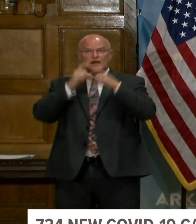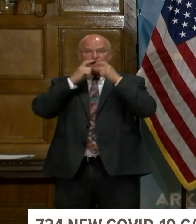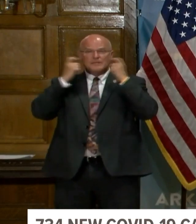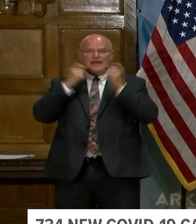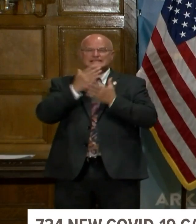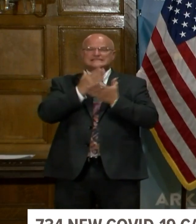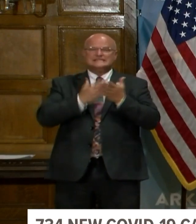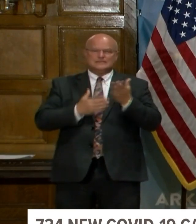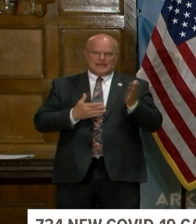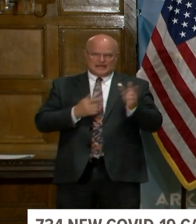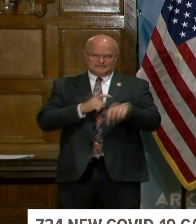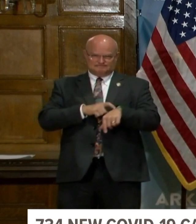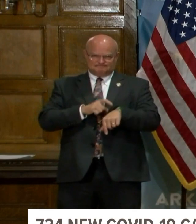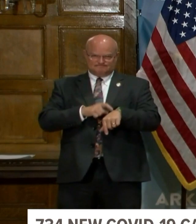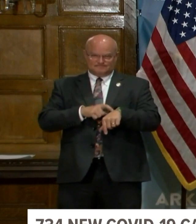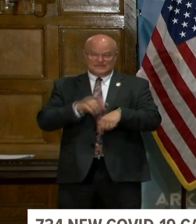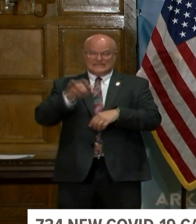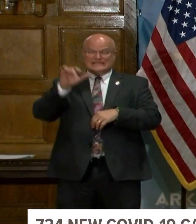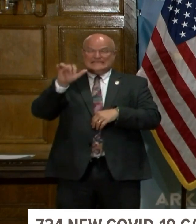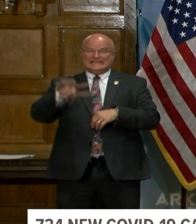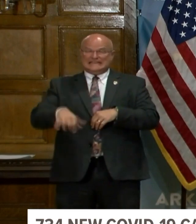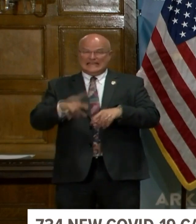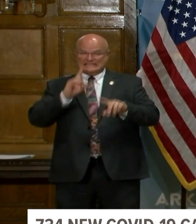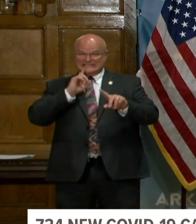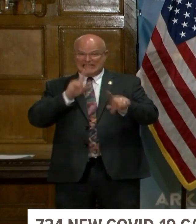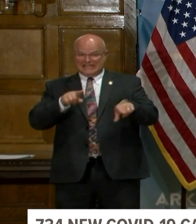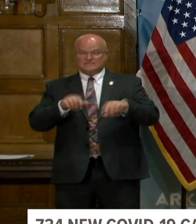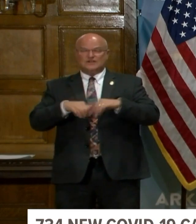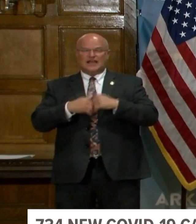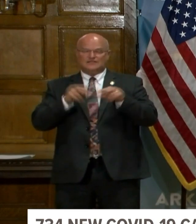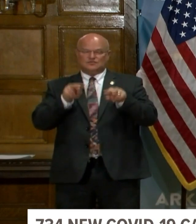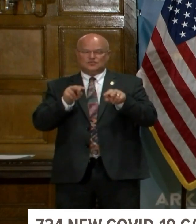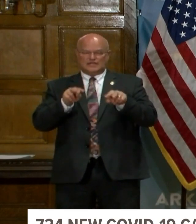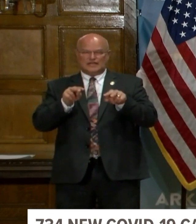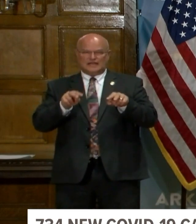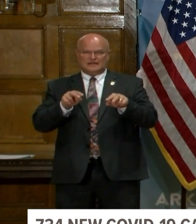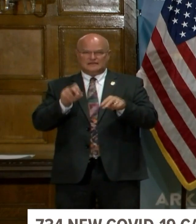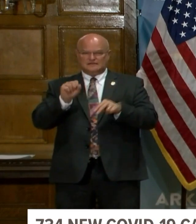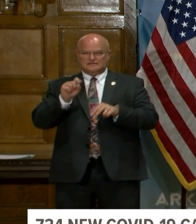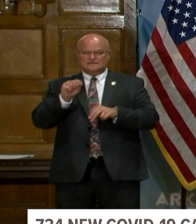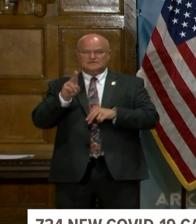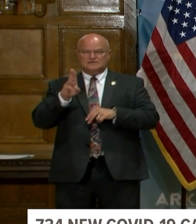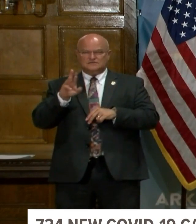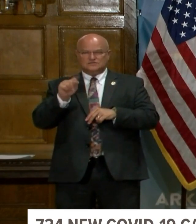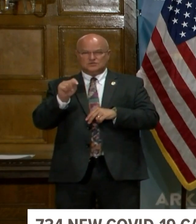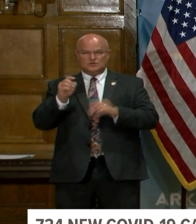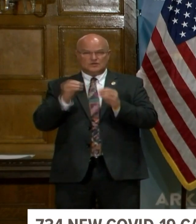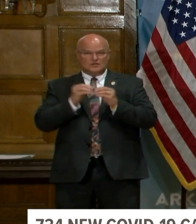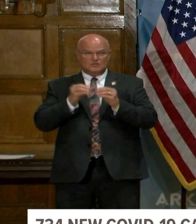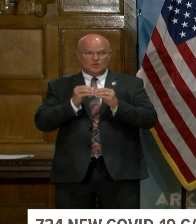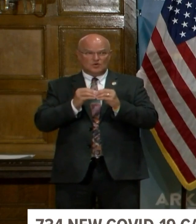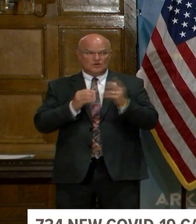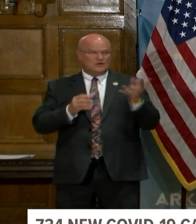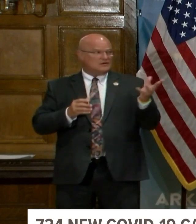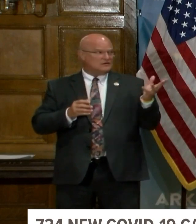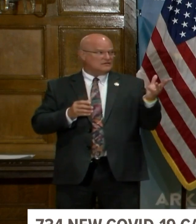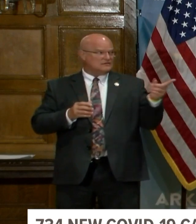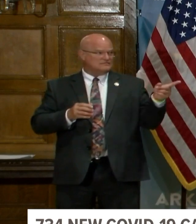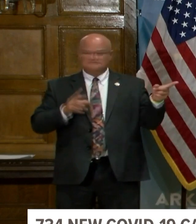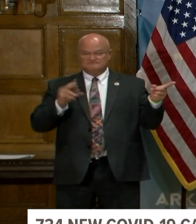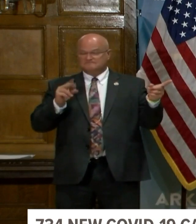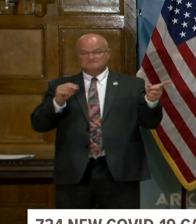mask some of the time. I think that is the answer and how they're looking at it. Stuart, did you have anything more on that? No,